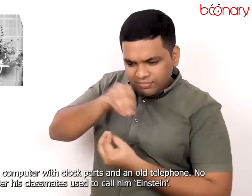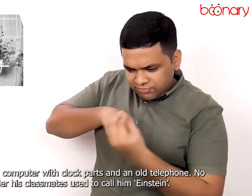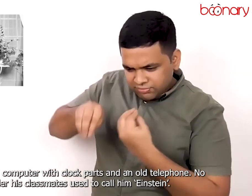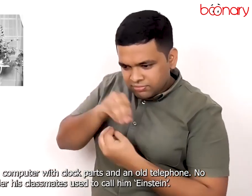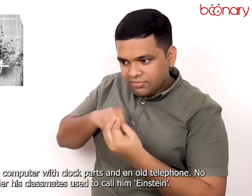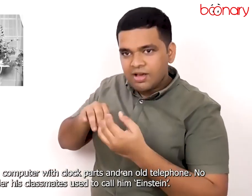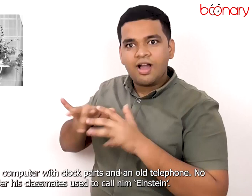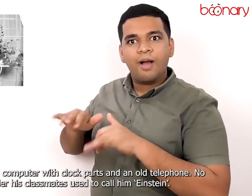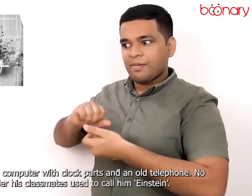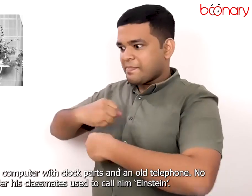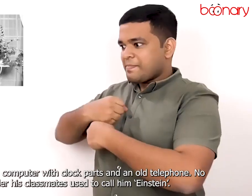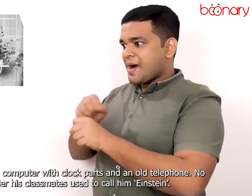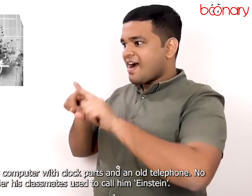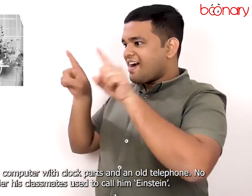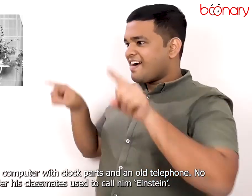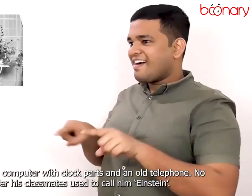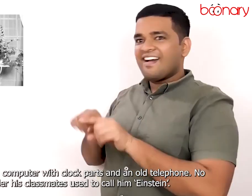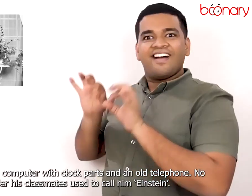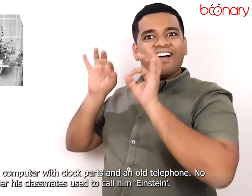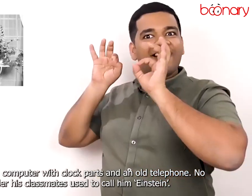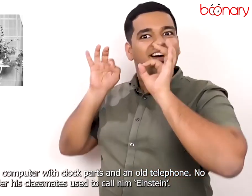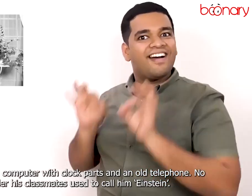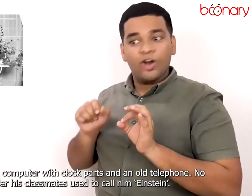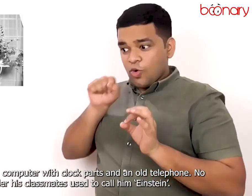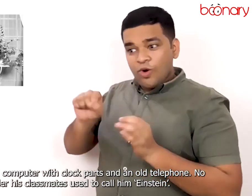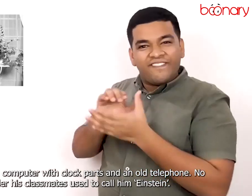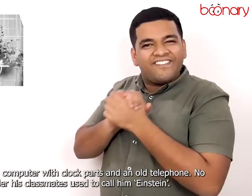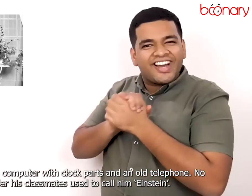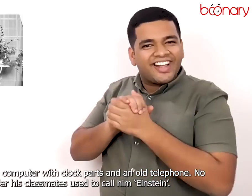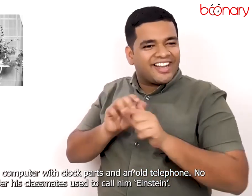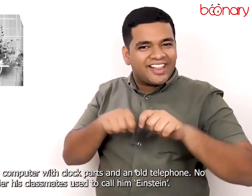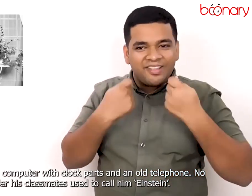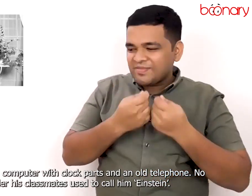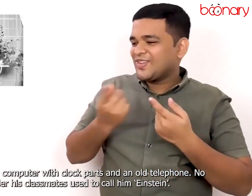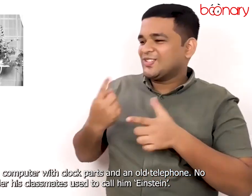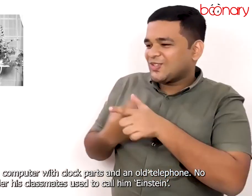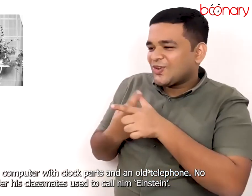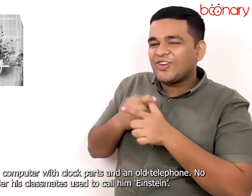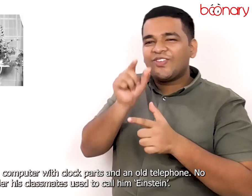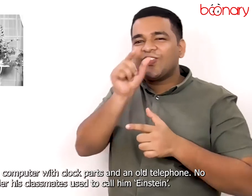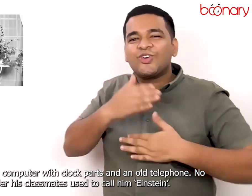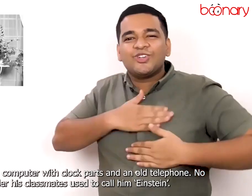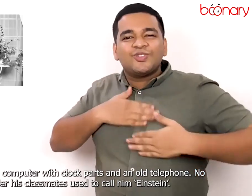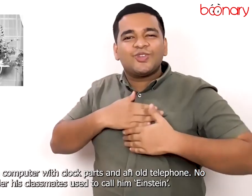telephone. No wonder his classmates used to call him